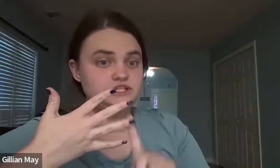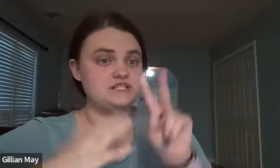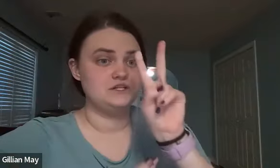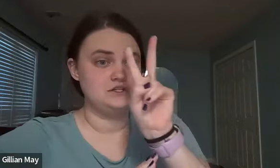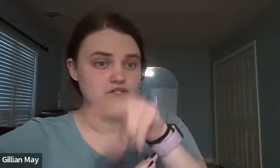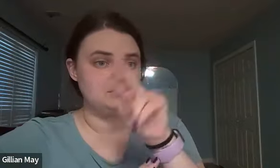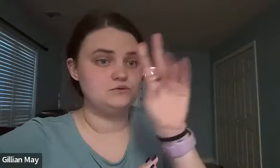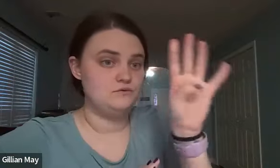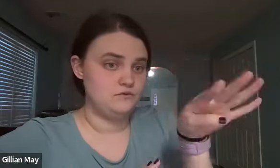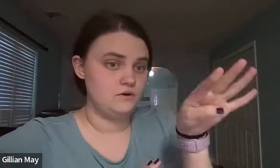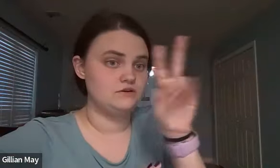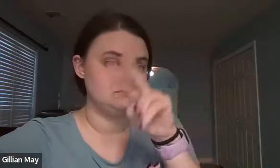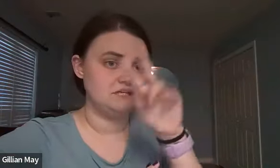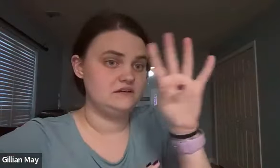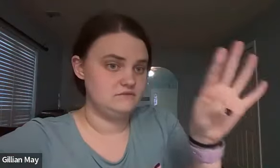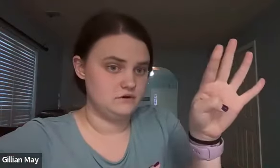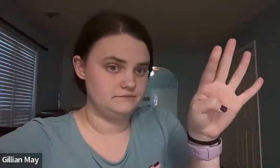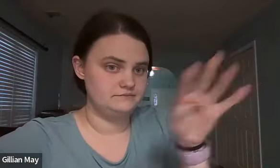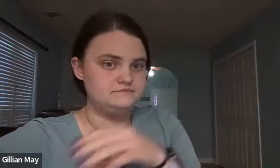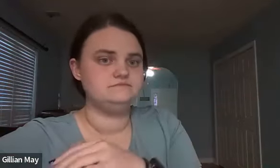is 2, 4, 24.